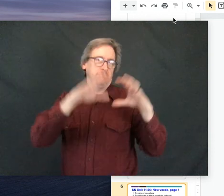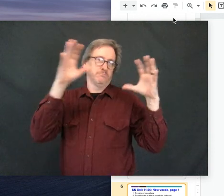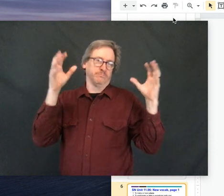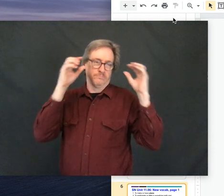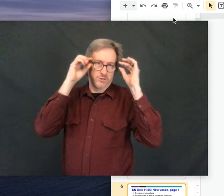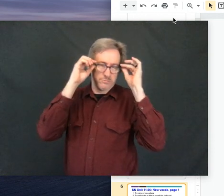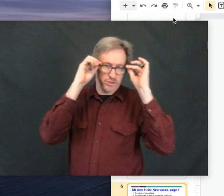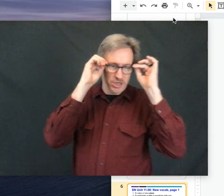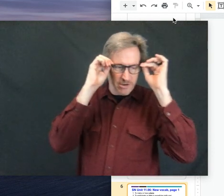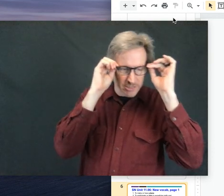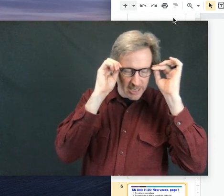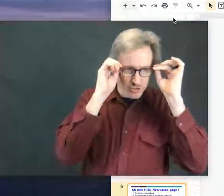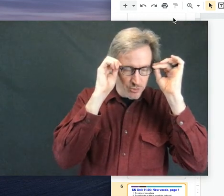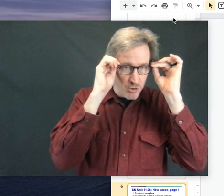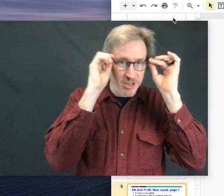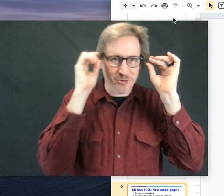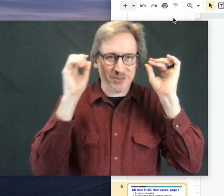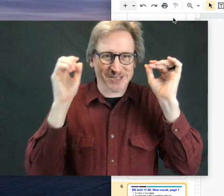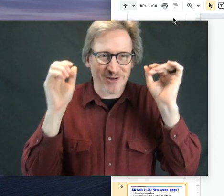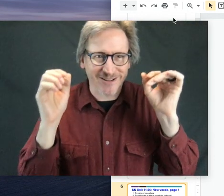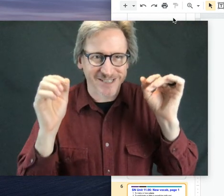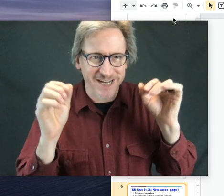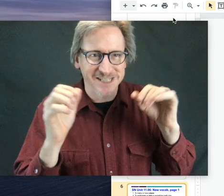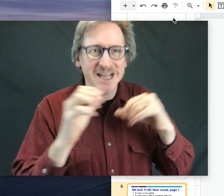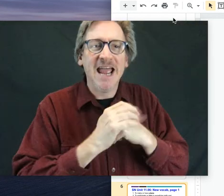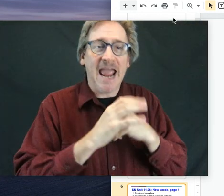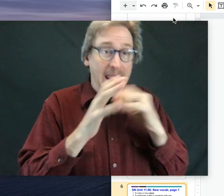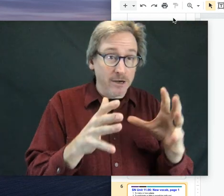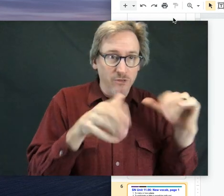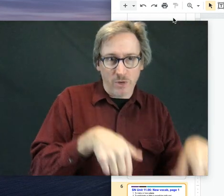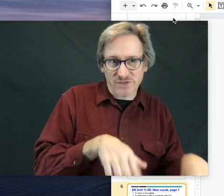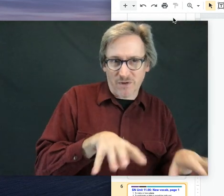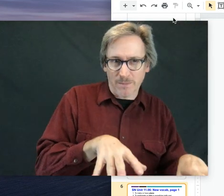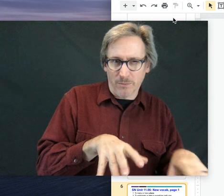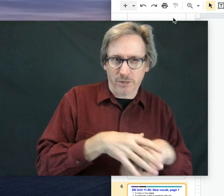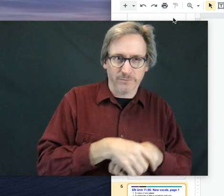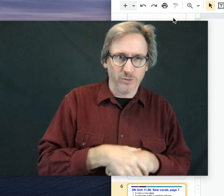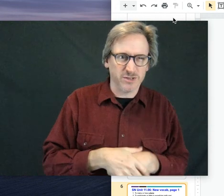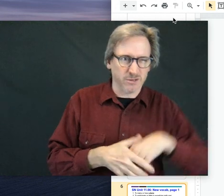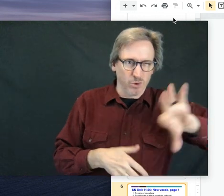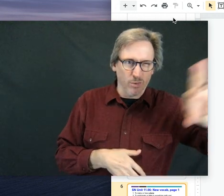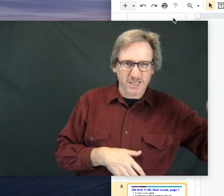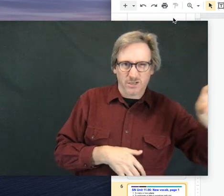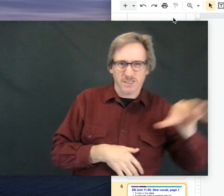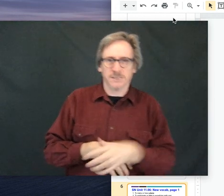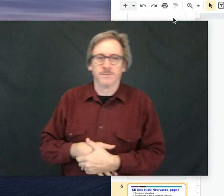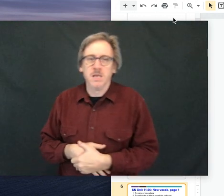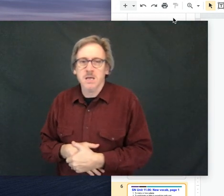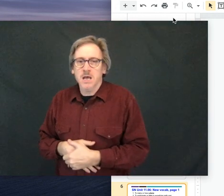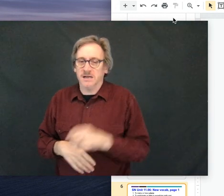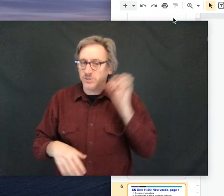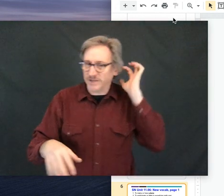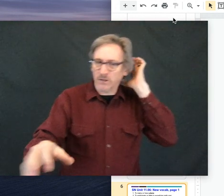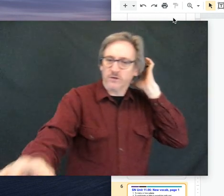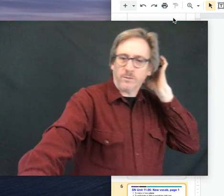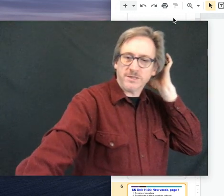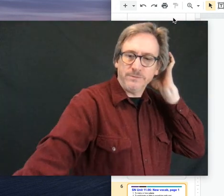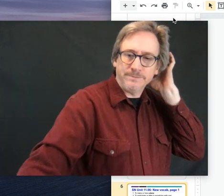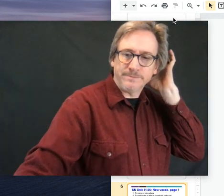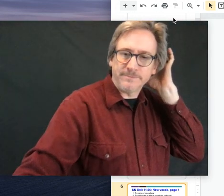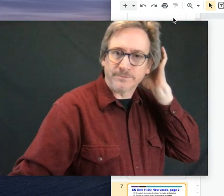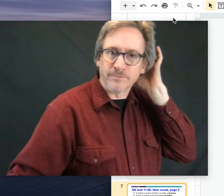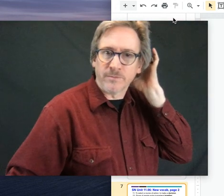any generic signs or Northeast Ohio signs and the ones from the book, which are more West Coast signs. So we got look